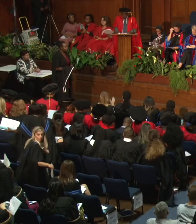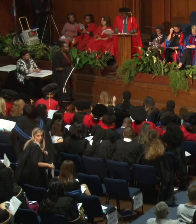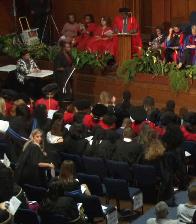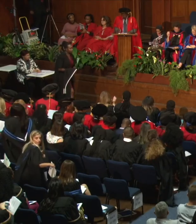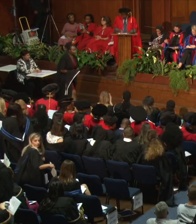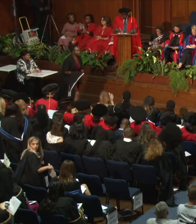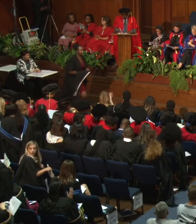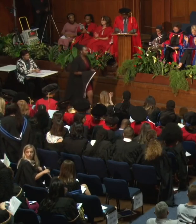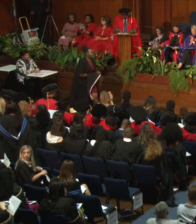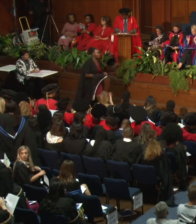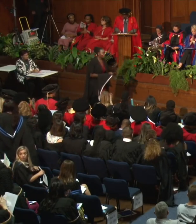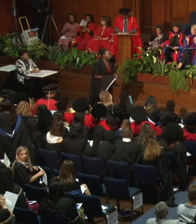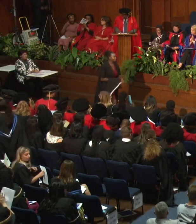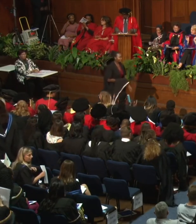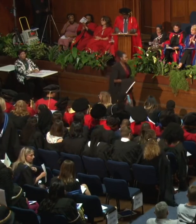Bakari Ashtiva.